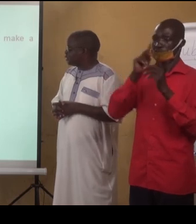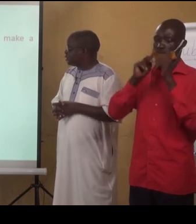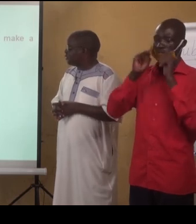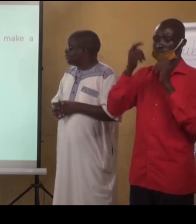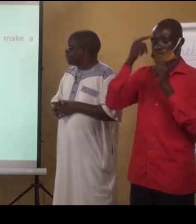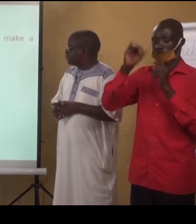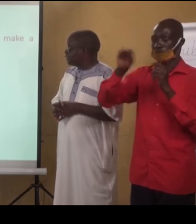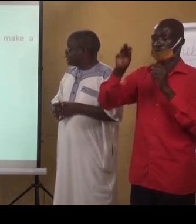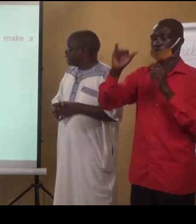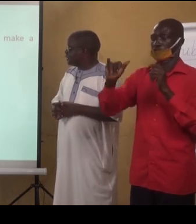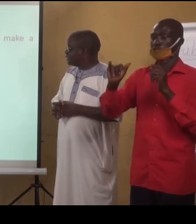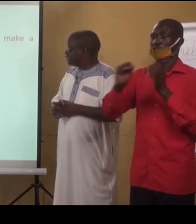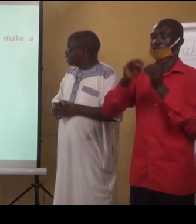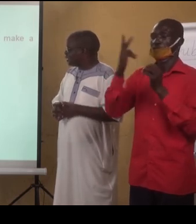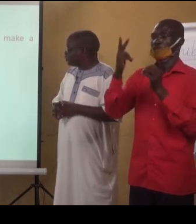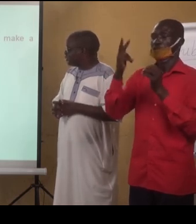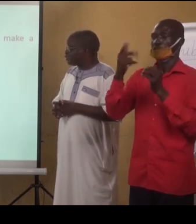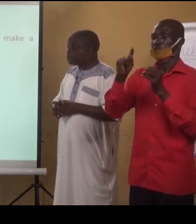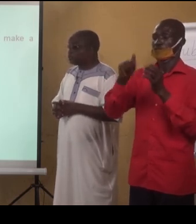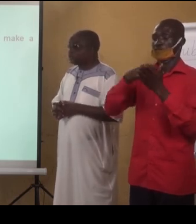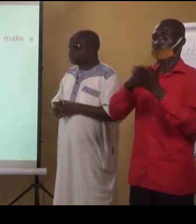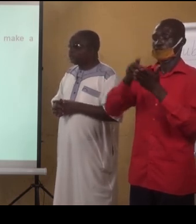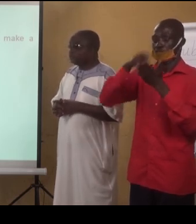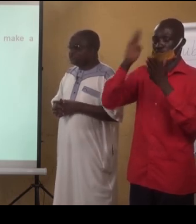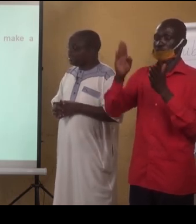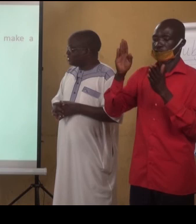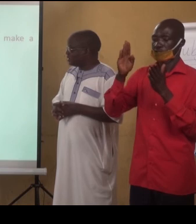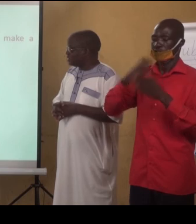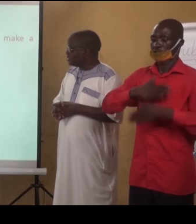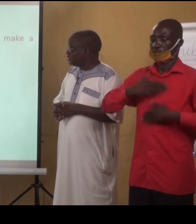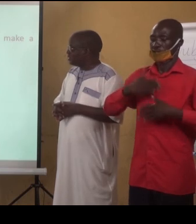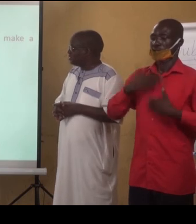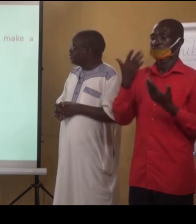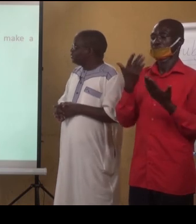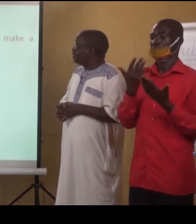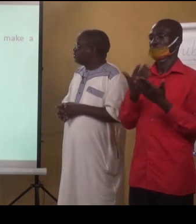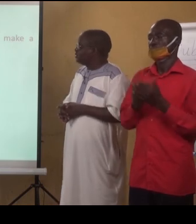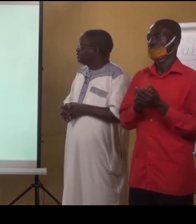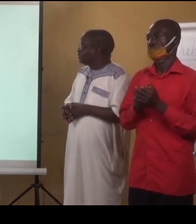joy. 3. The graduating students cheered.